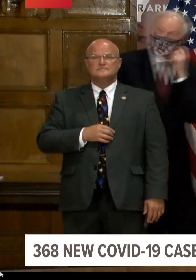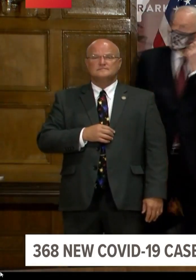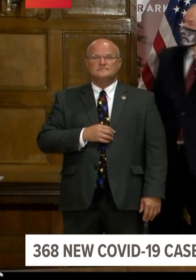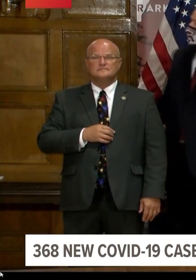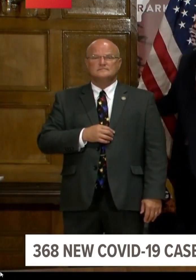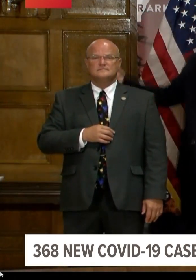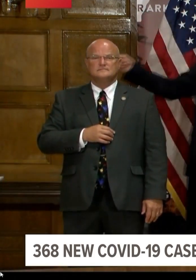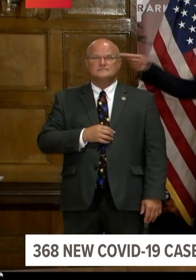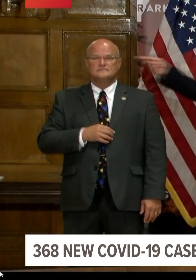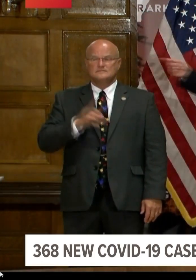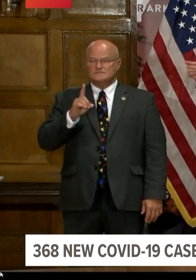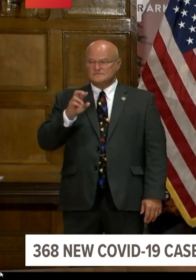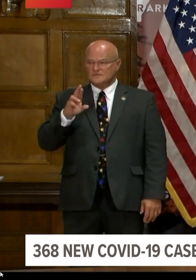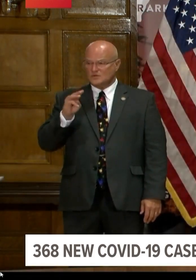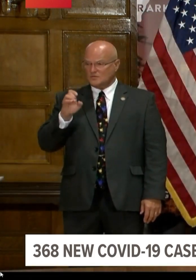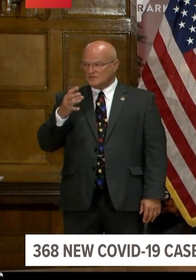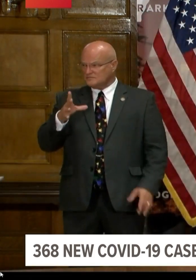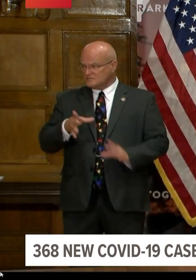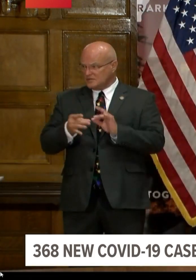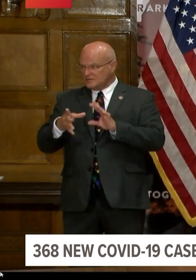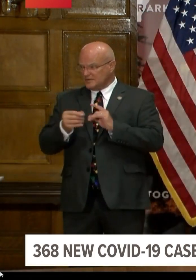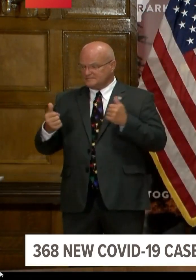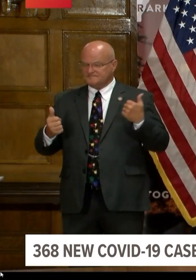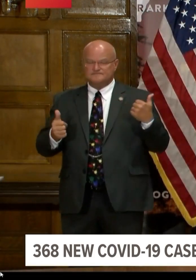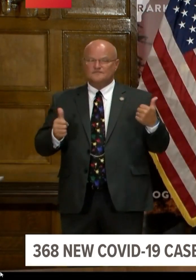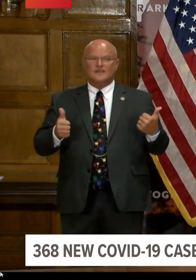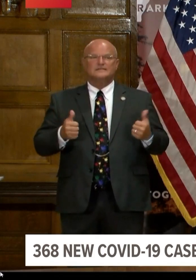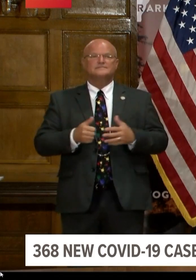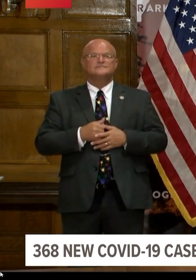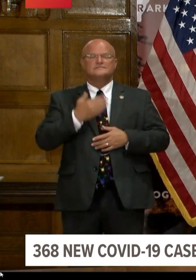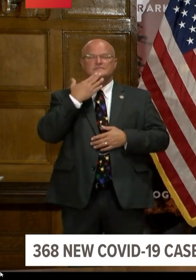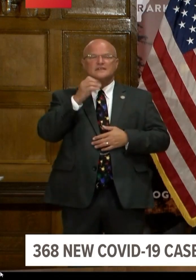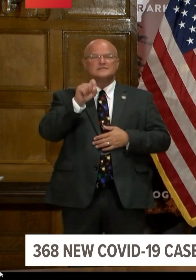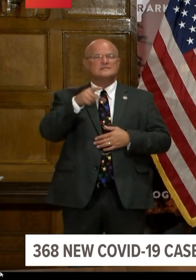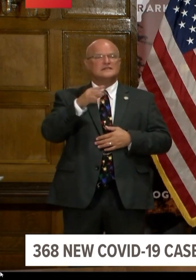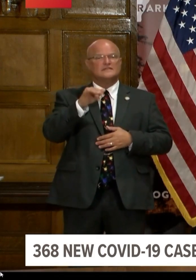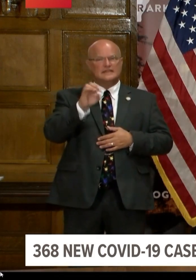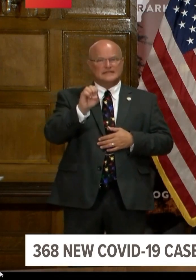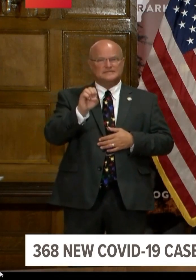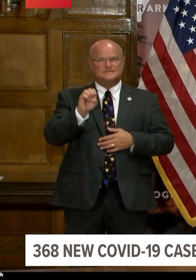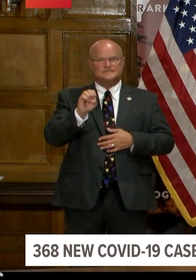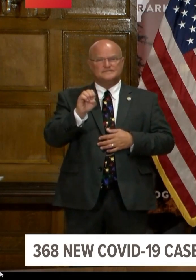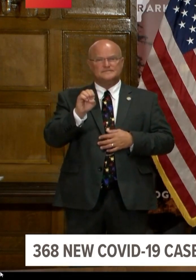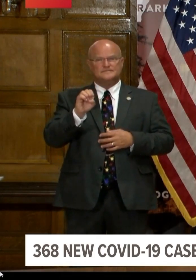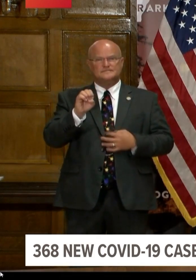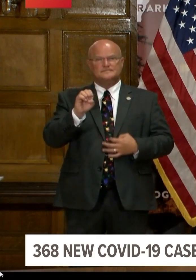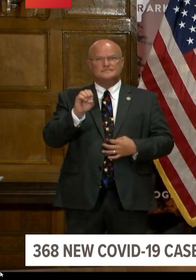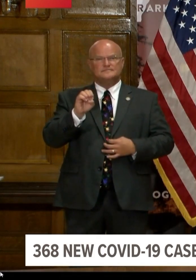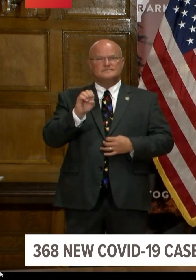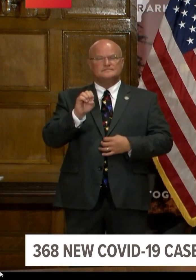Dr. Merrill, do you have anything else? No, that's fine. Thank you, Stephanie.